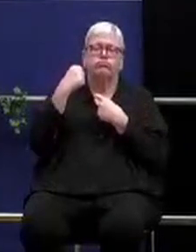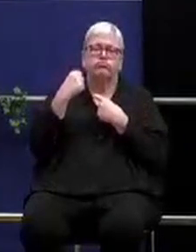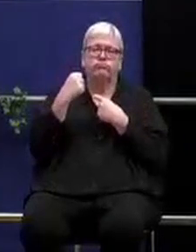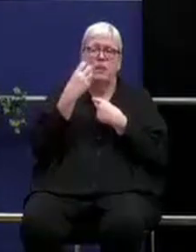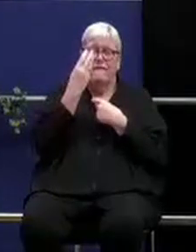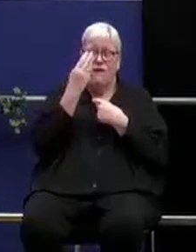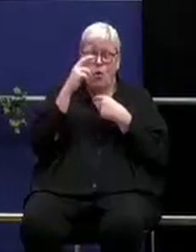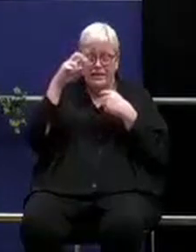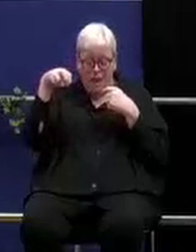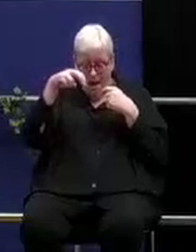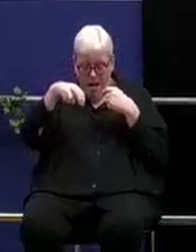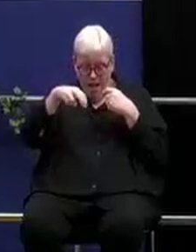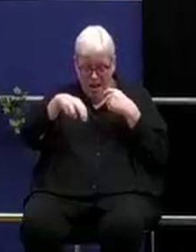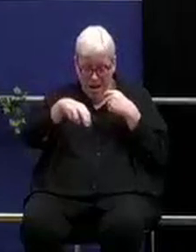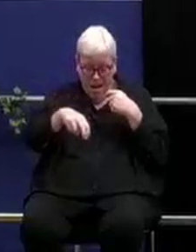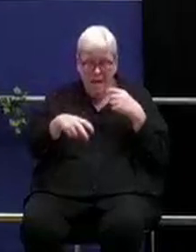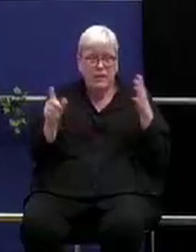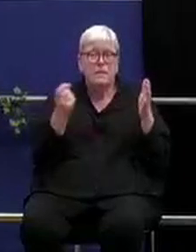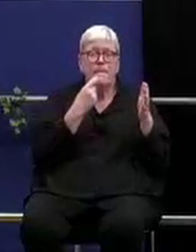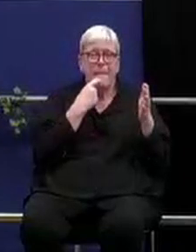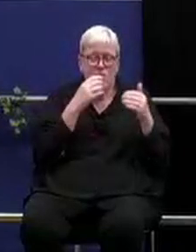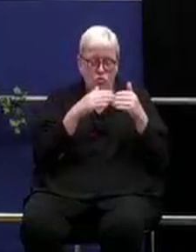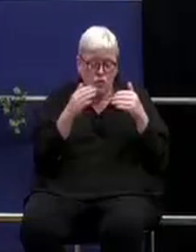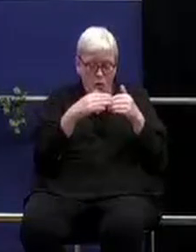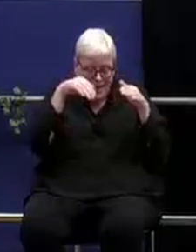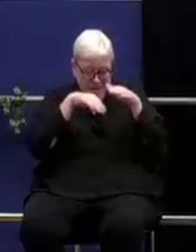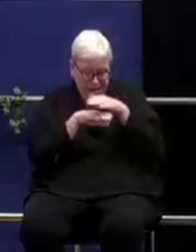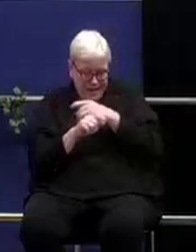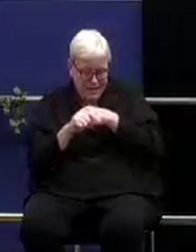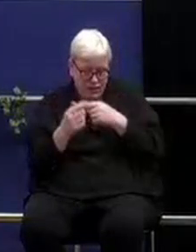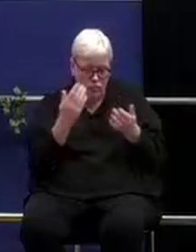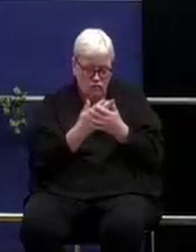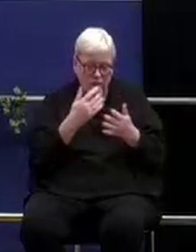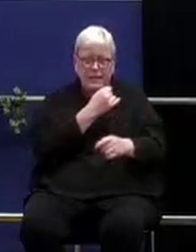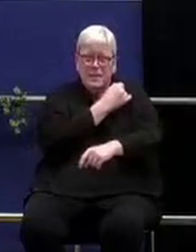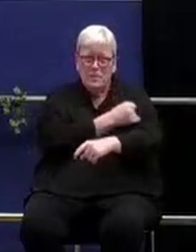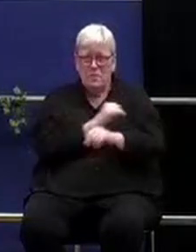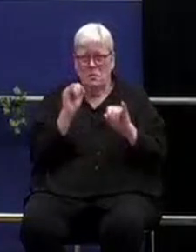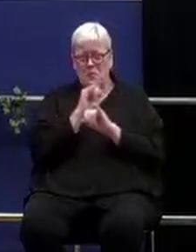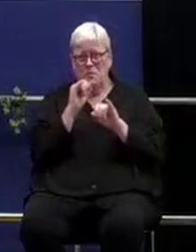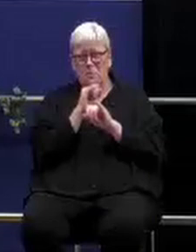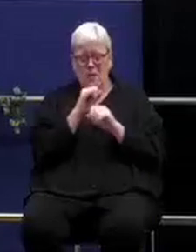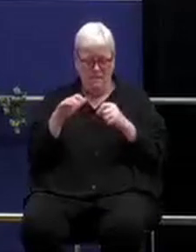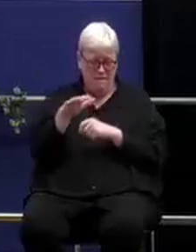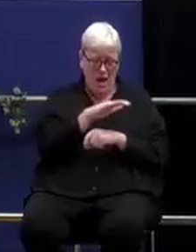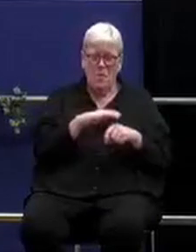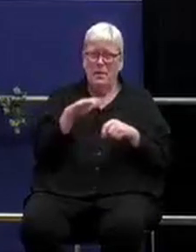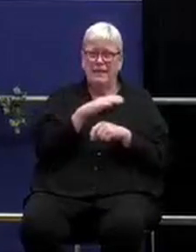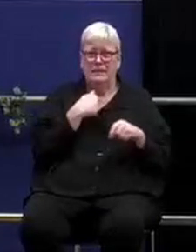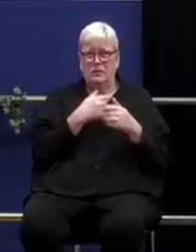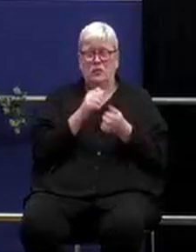flights of stairs, turned a big metal door, and then we stepped into this really bleak environment that was completely preserved from the